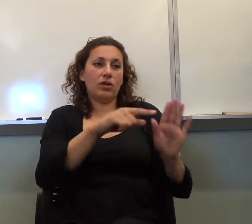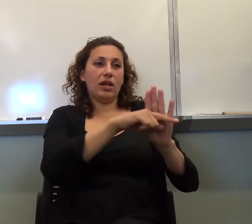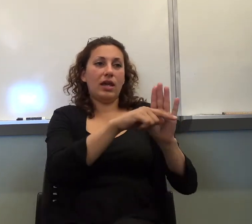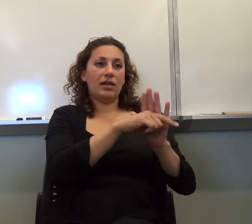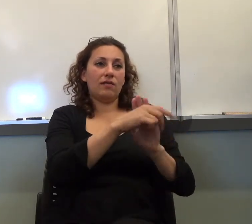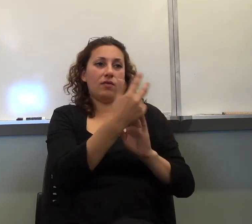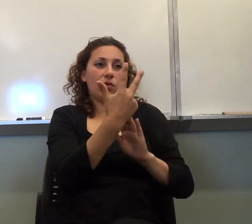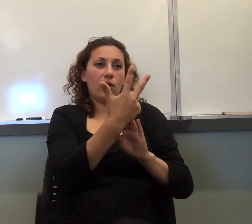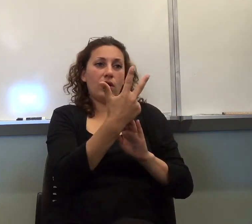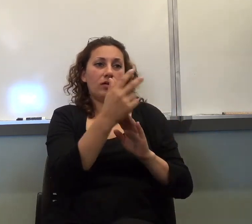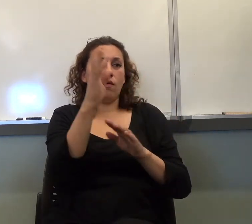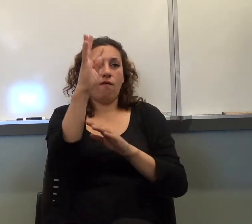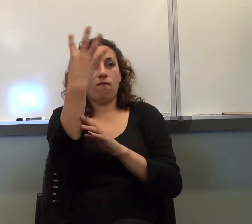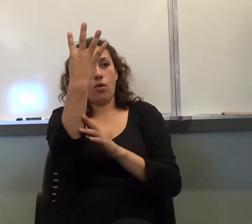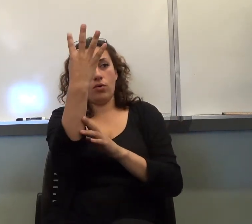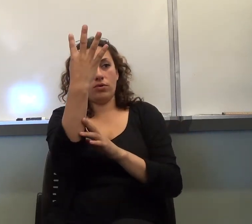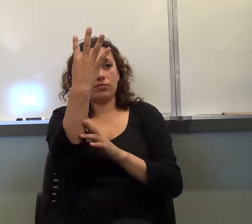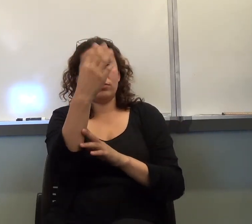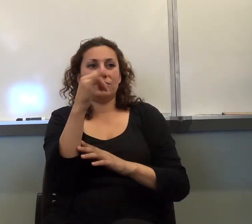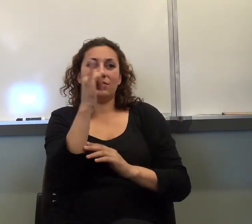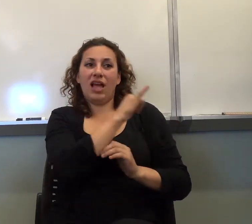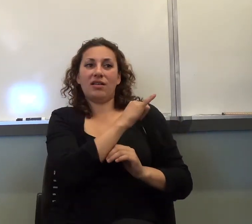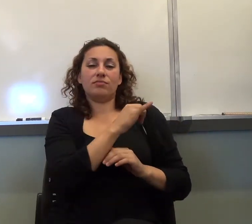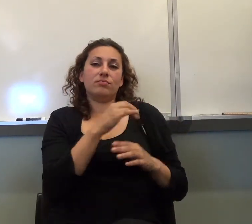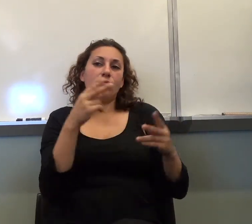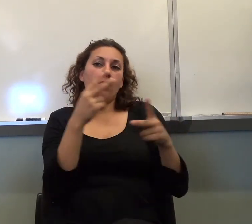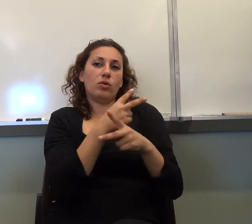So this is repeated multiplication.